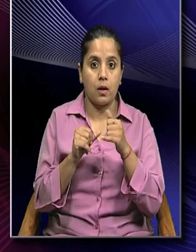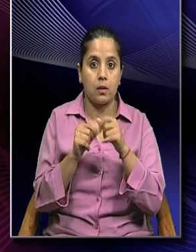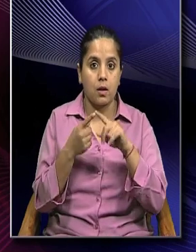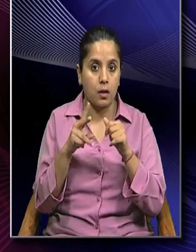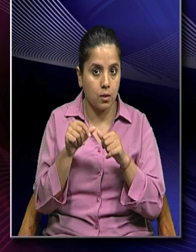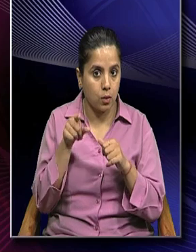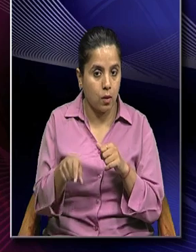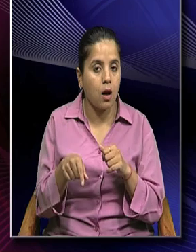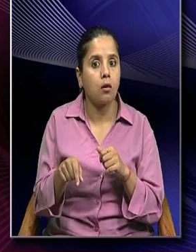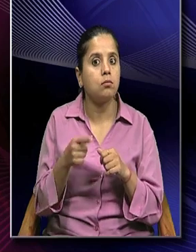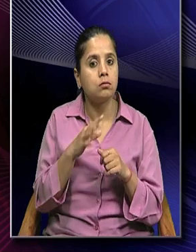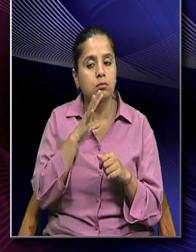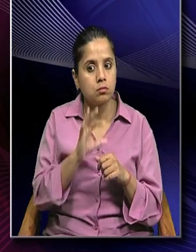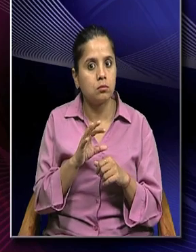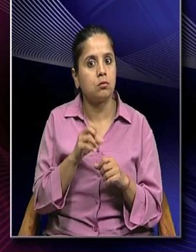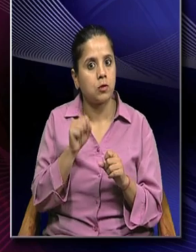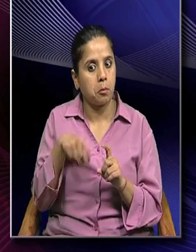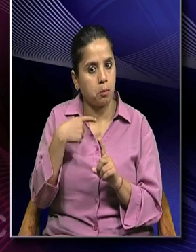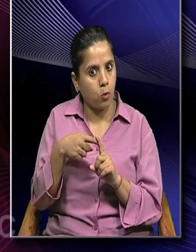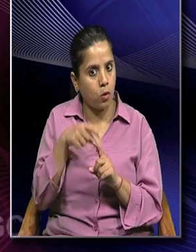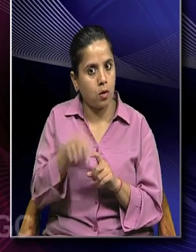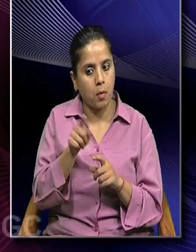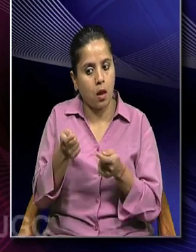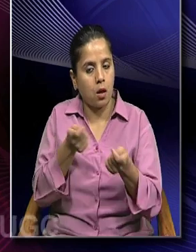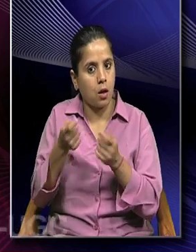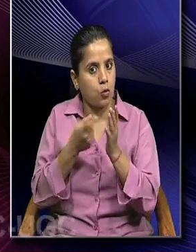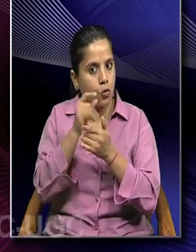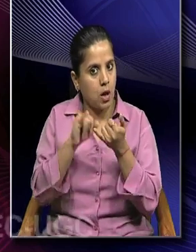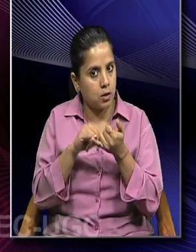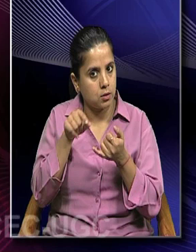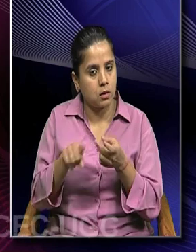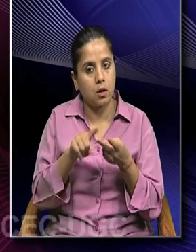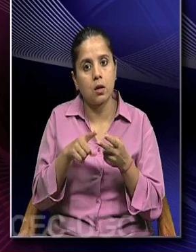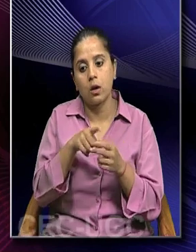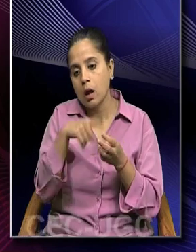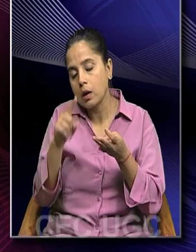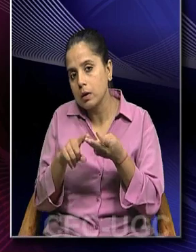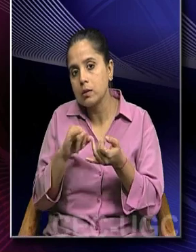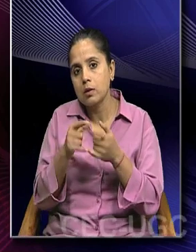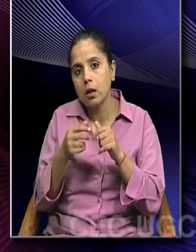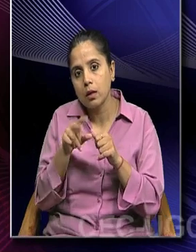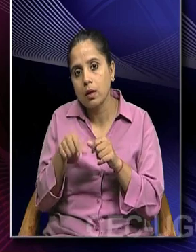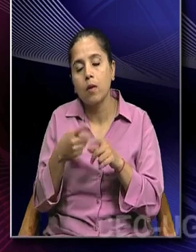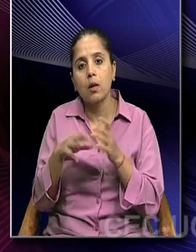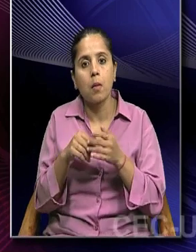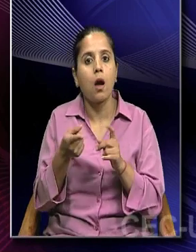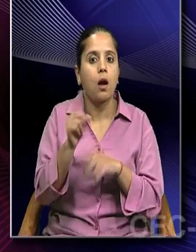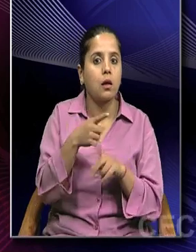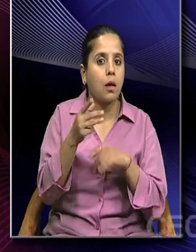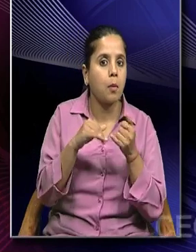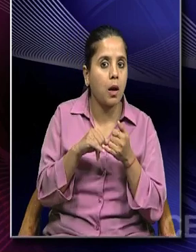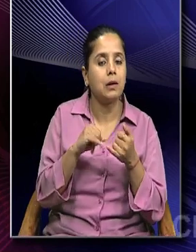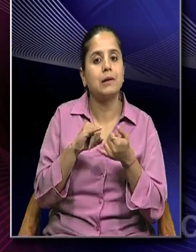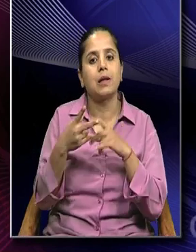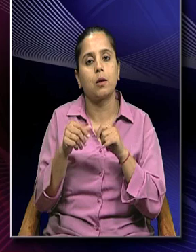is asserting to dominate over rajas and tamas, rajas is dominating over sattva and tamas tries to dominate